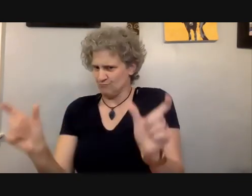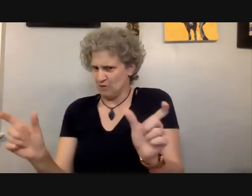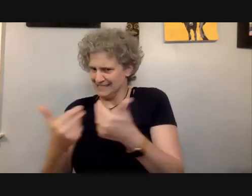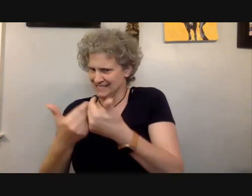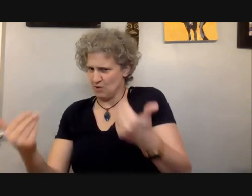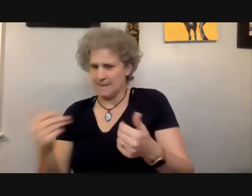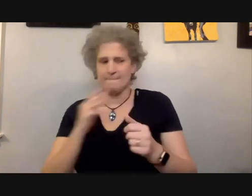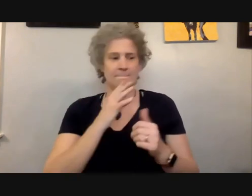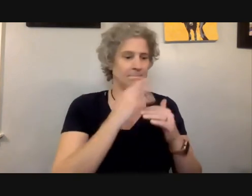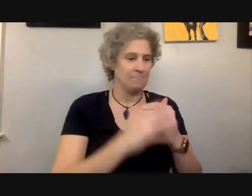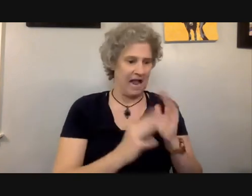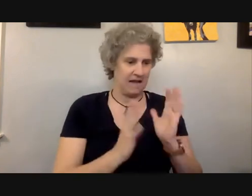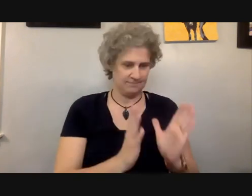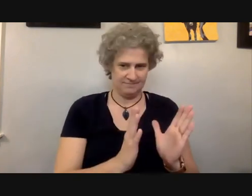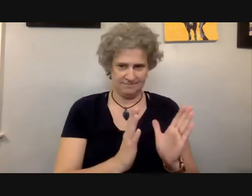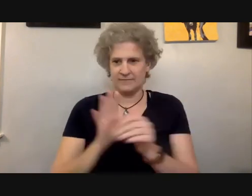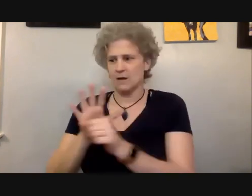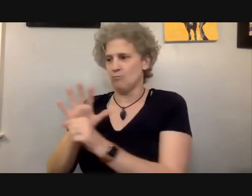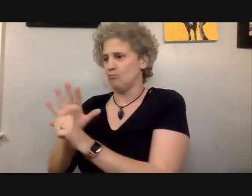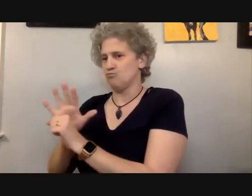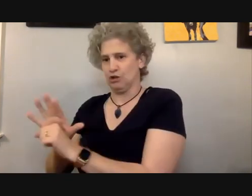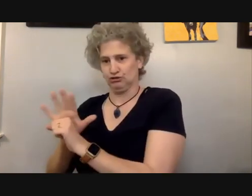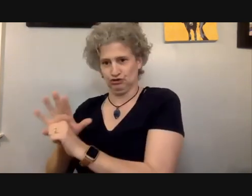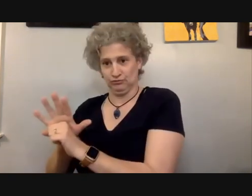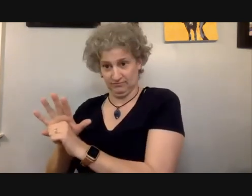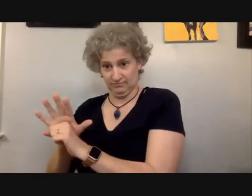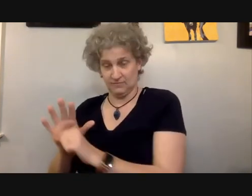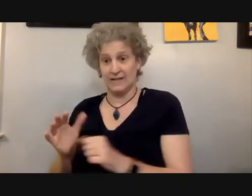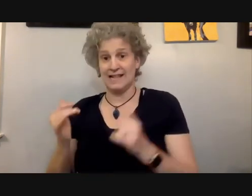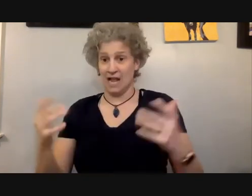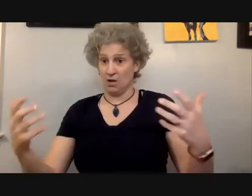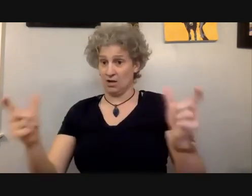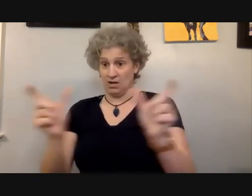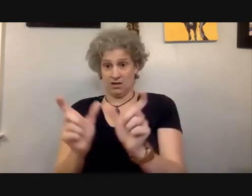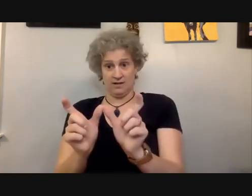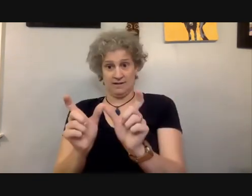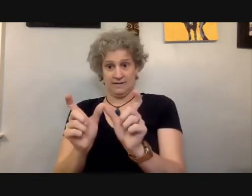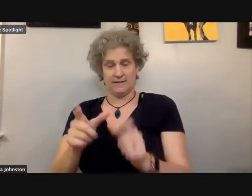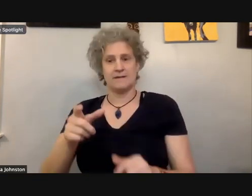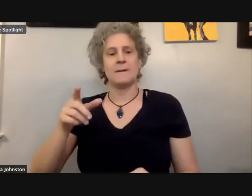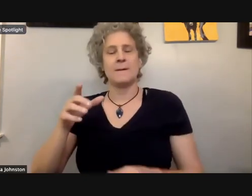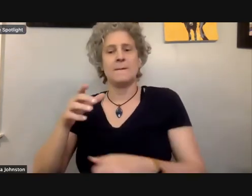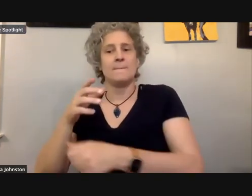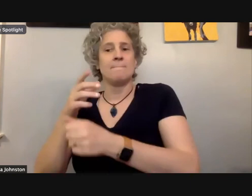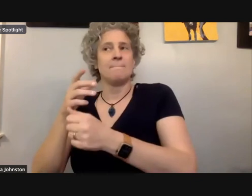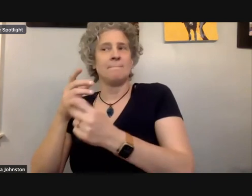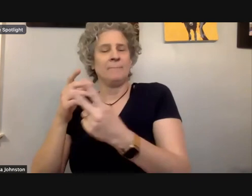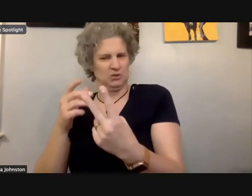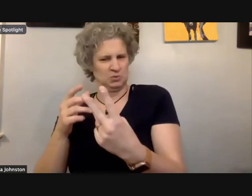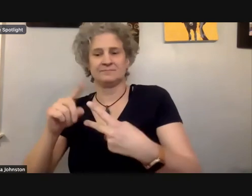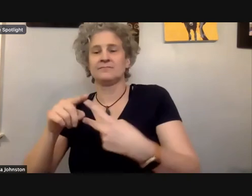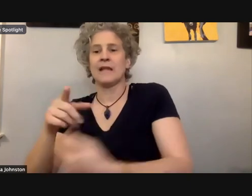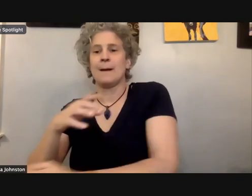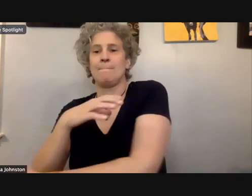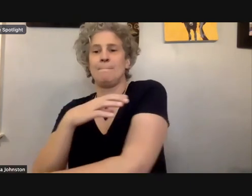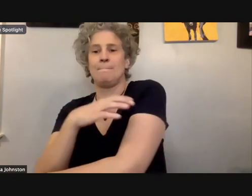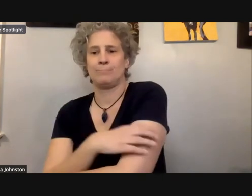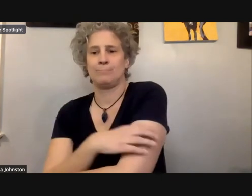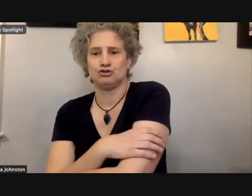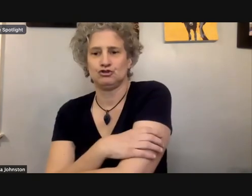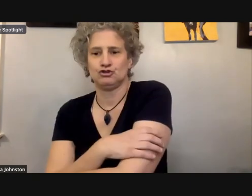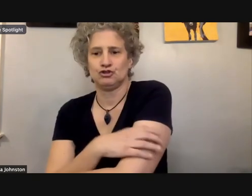Blood pressure. Now I'm just separating that as a compound sign right now, the sign for blood and the sign for pressure. In the context of the medical field,